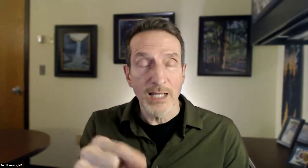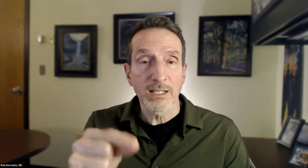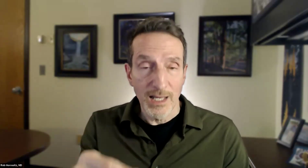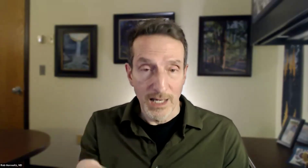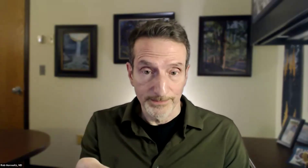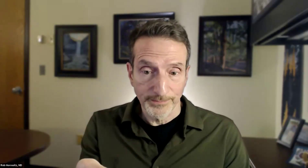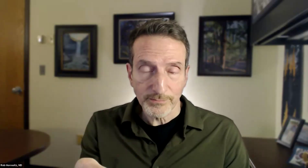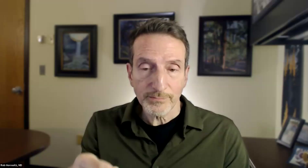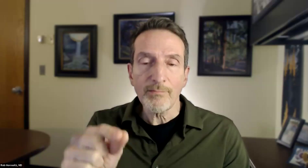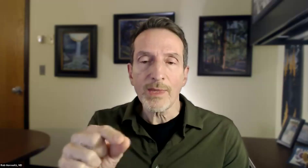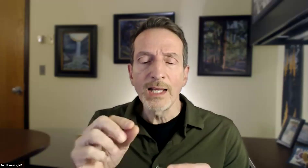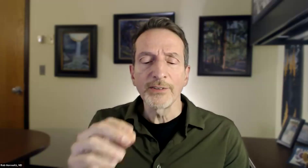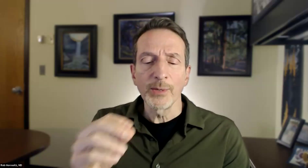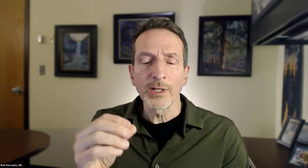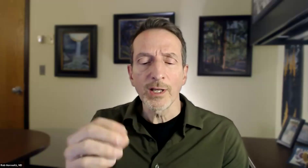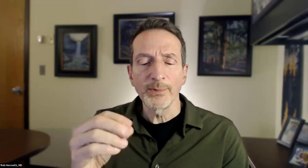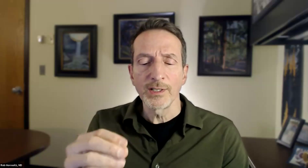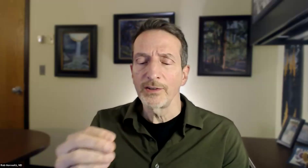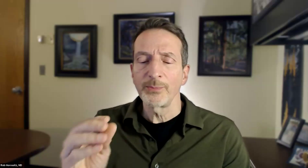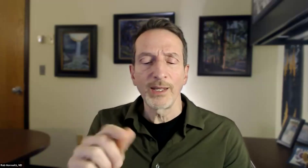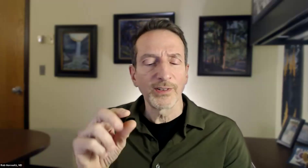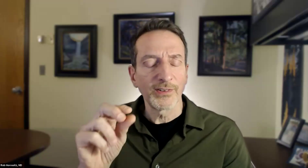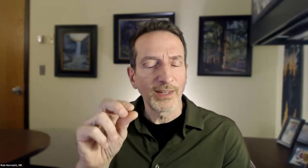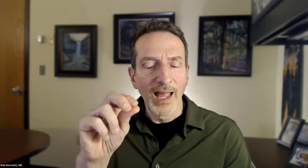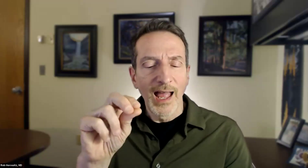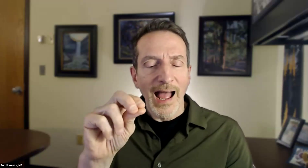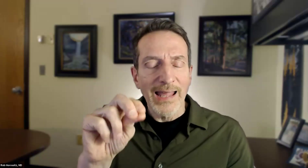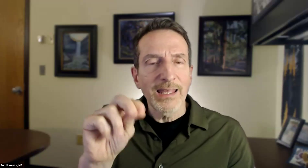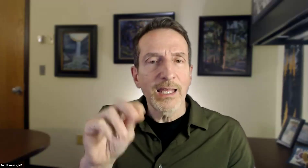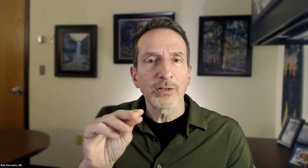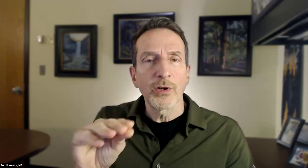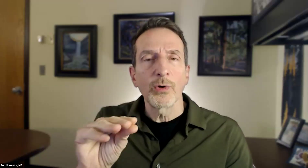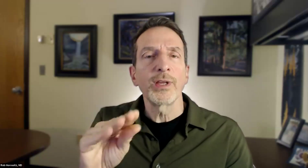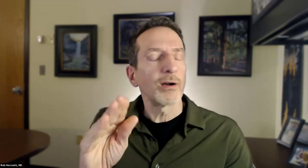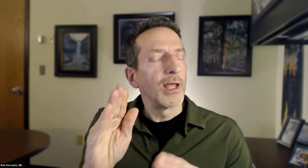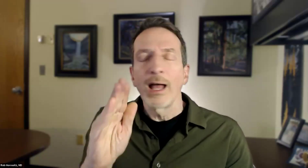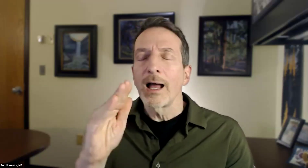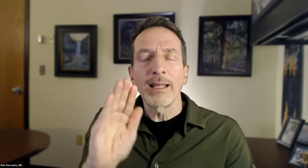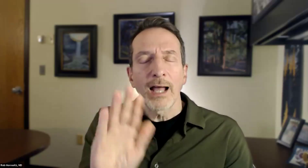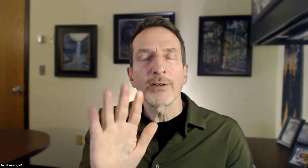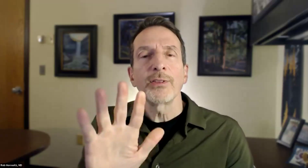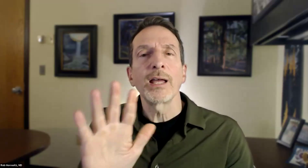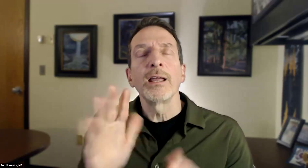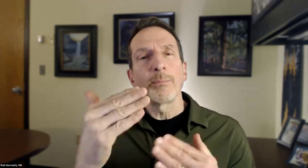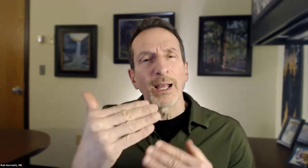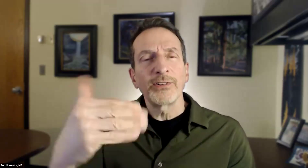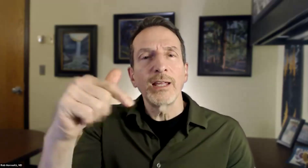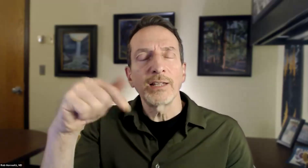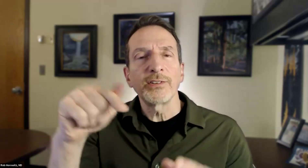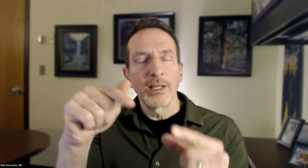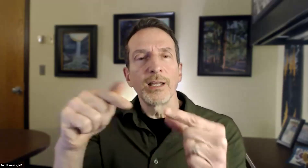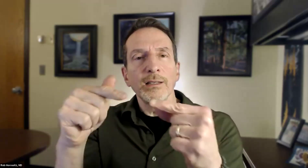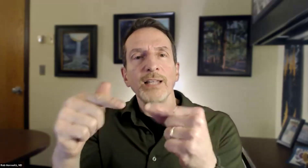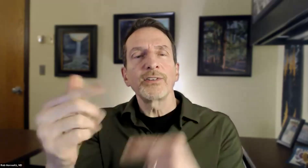trauma? Yes, they can. And if someone comes into the space and says, I can't go there, I honor that by